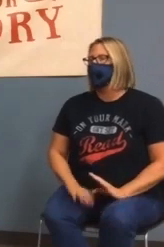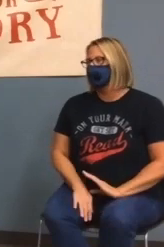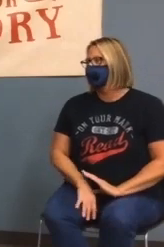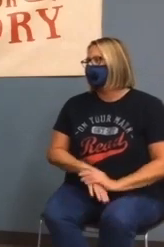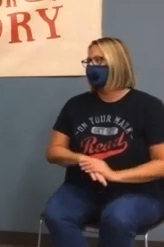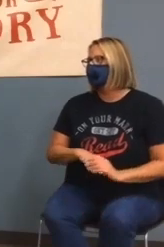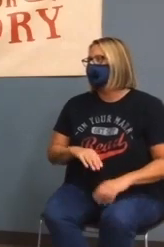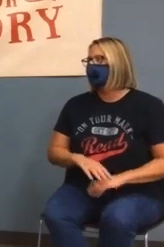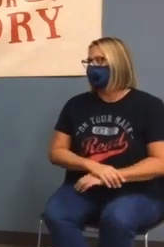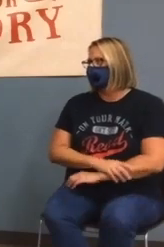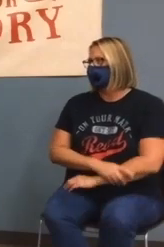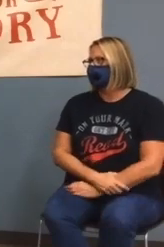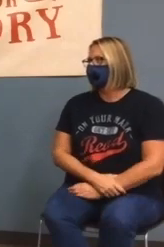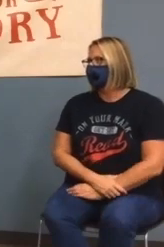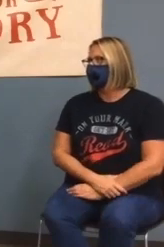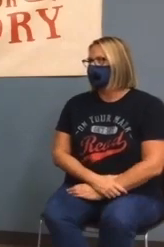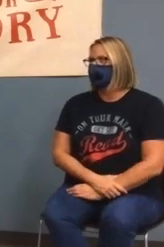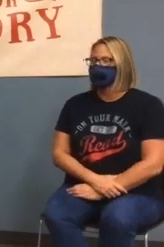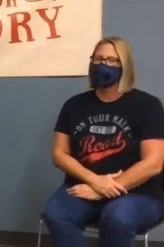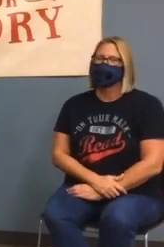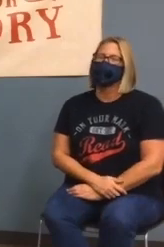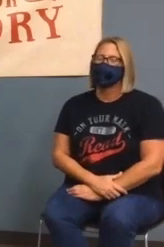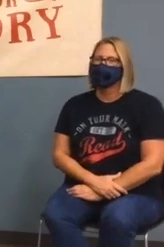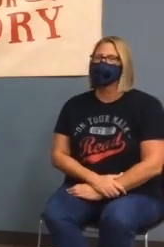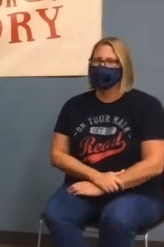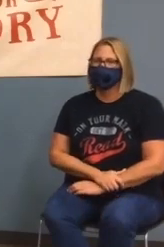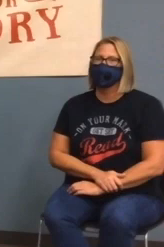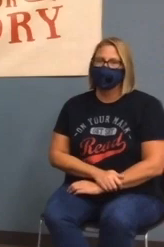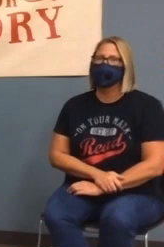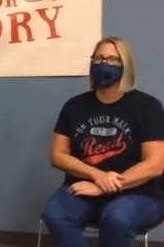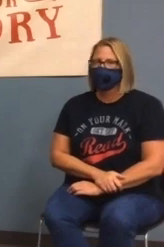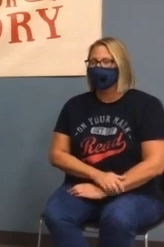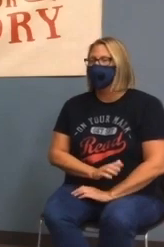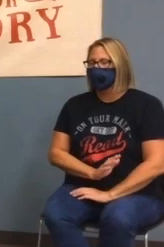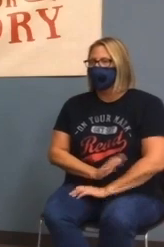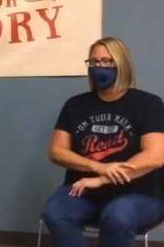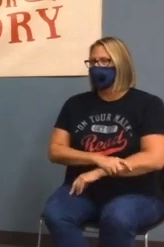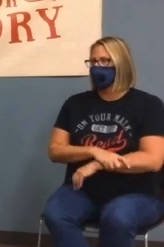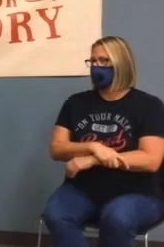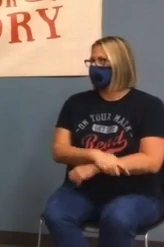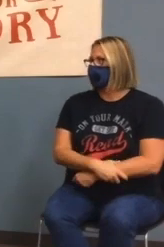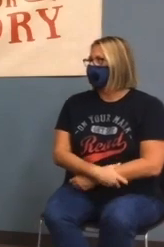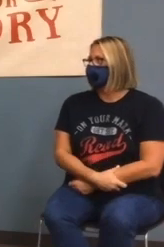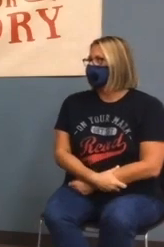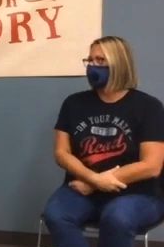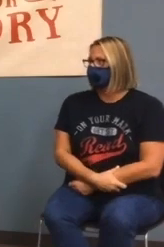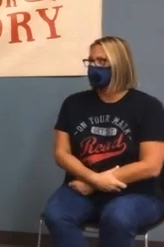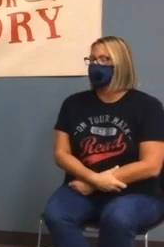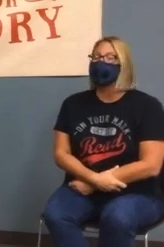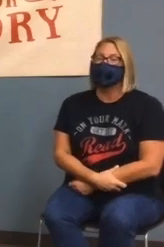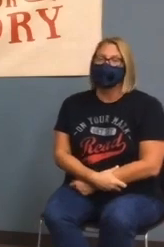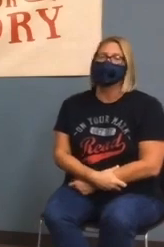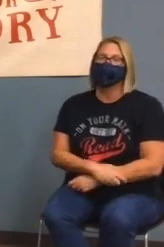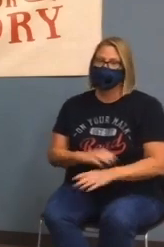that the items that go out to you are actually very safe. They've been through the quarantine process. And we are very careful here with